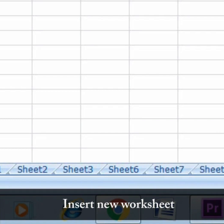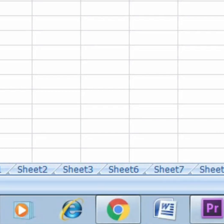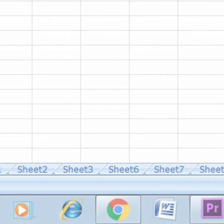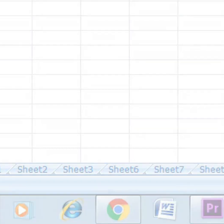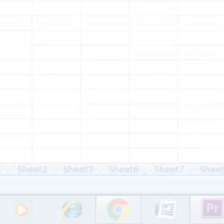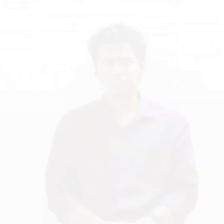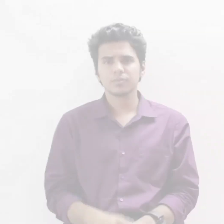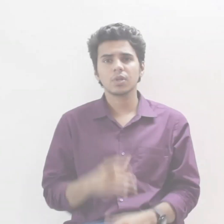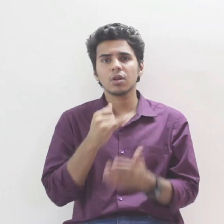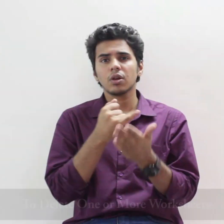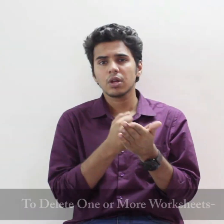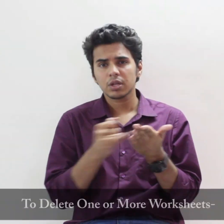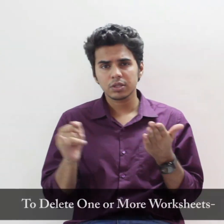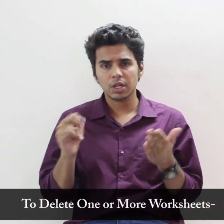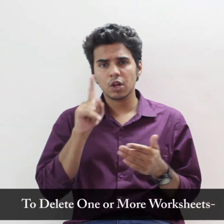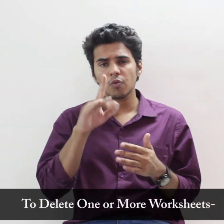To delete one or more worksheets,